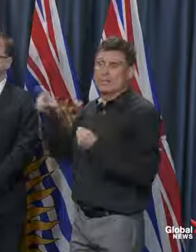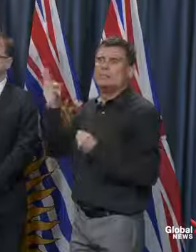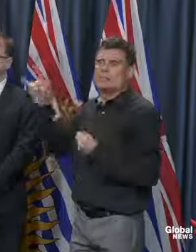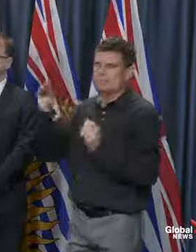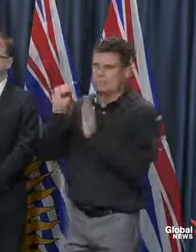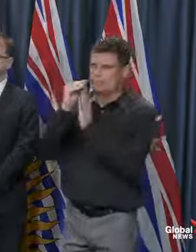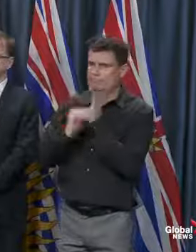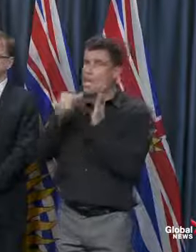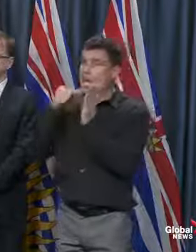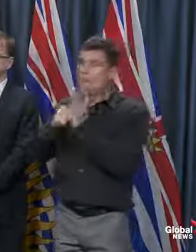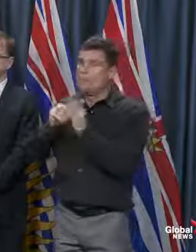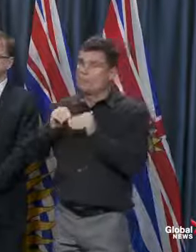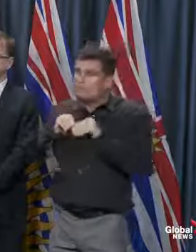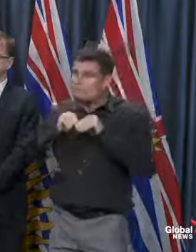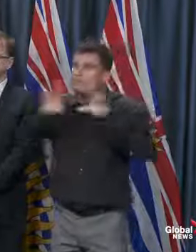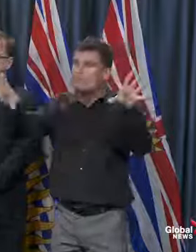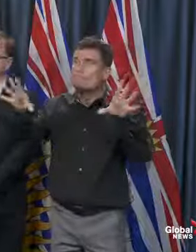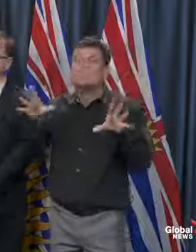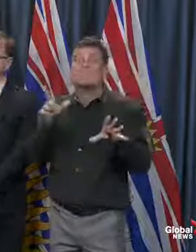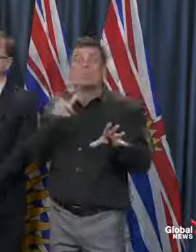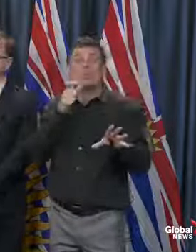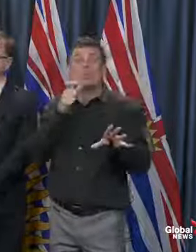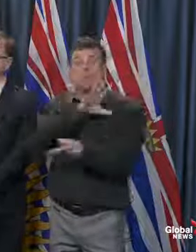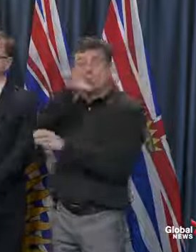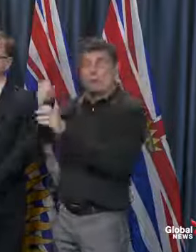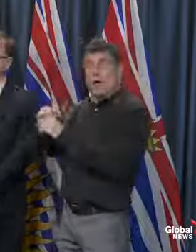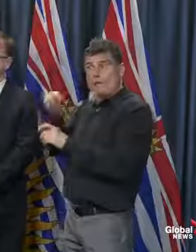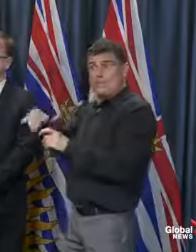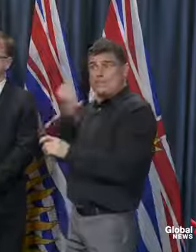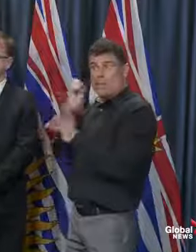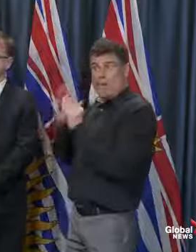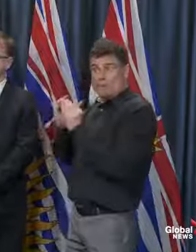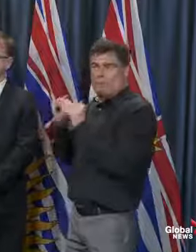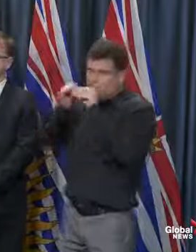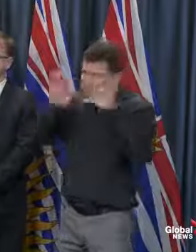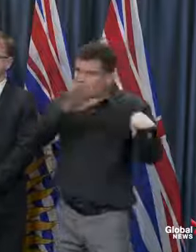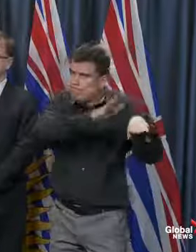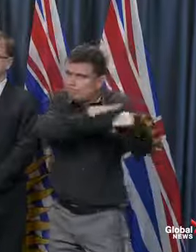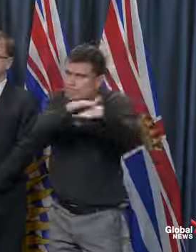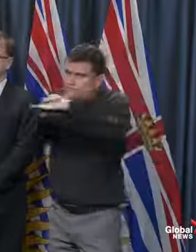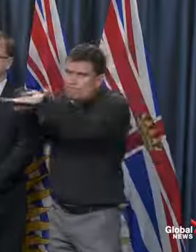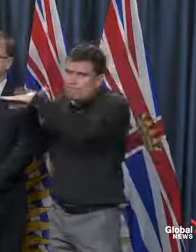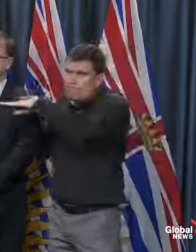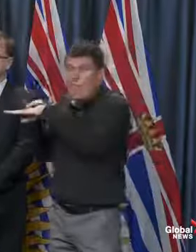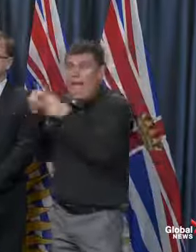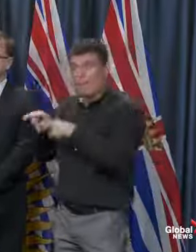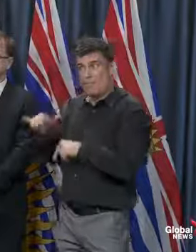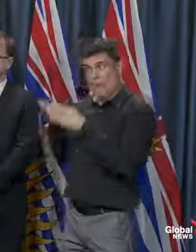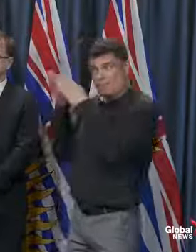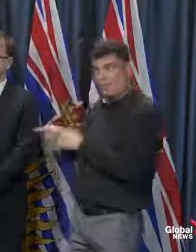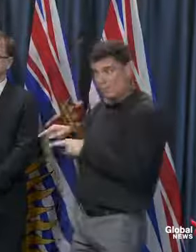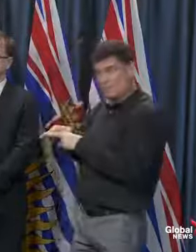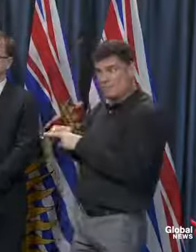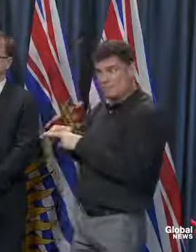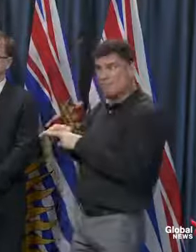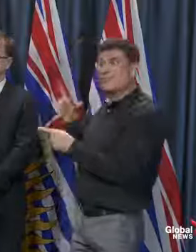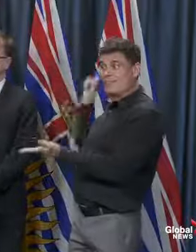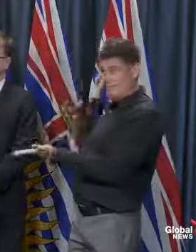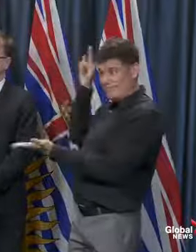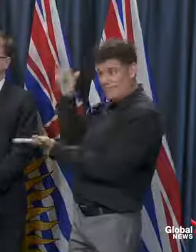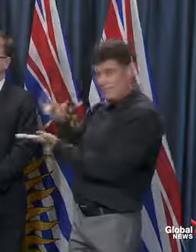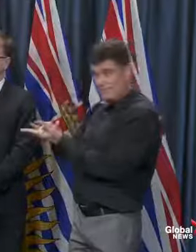that conference who was only there for a very short period of time, but had developed symptoms while they were